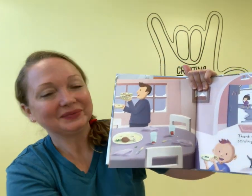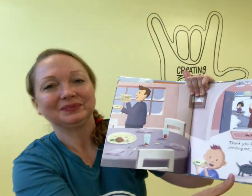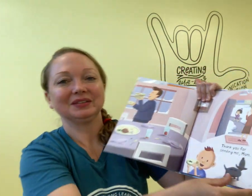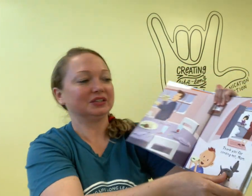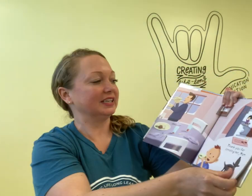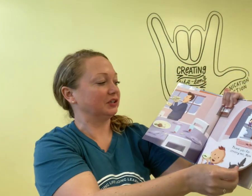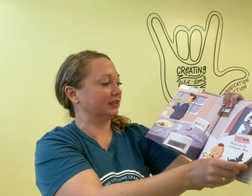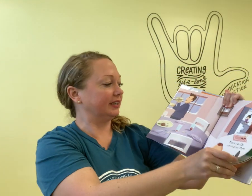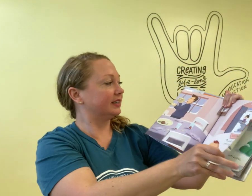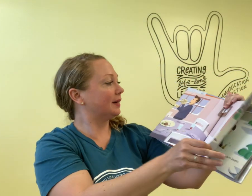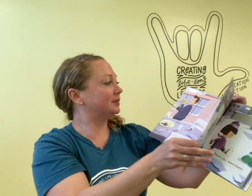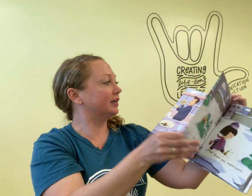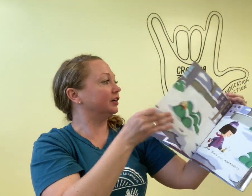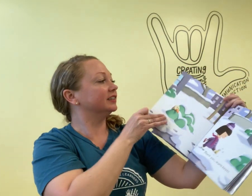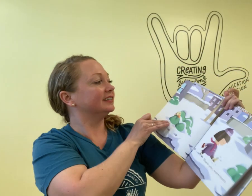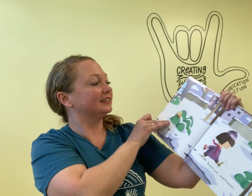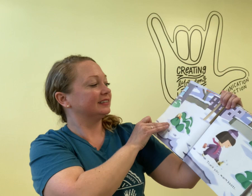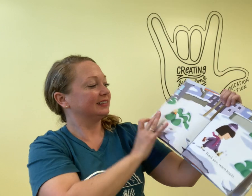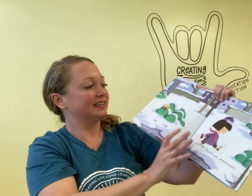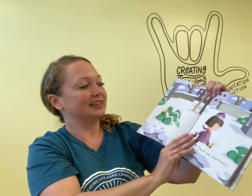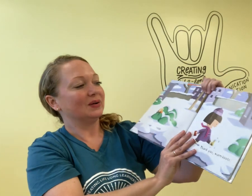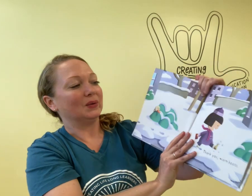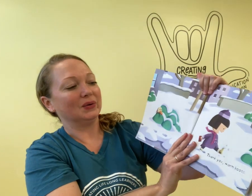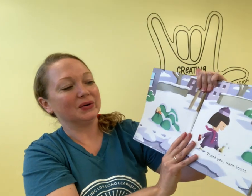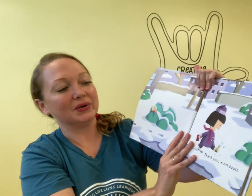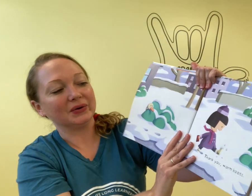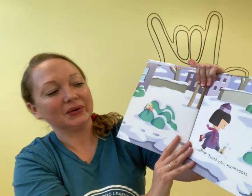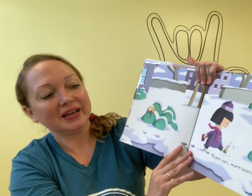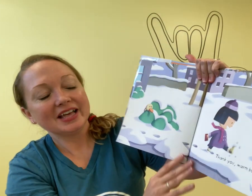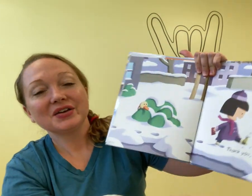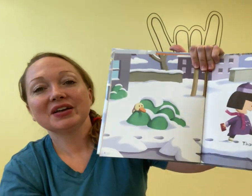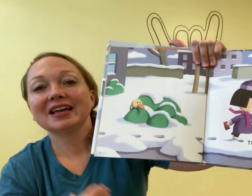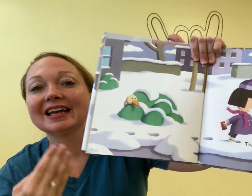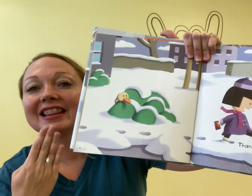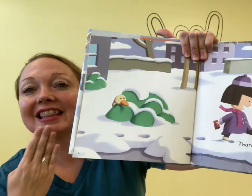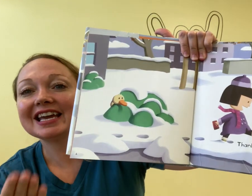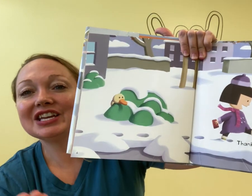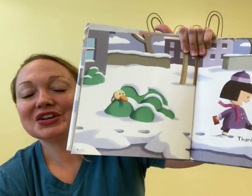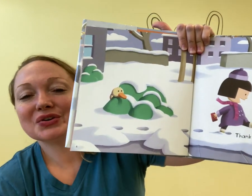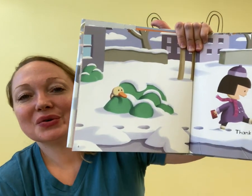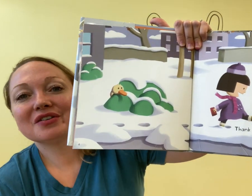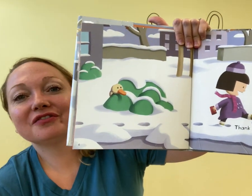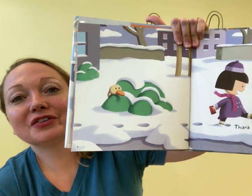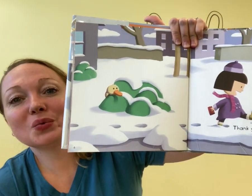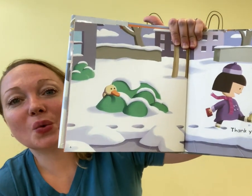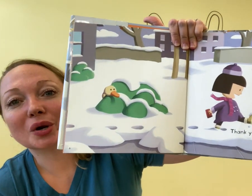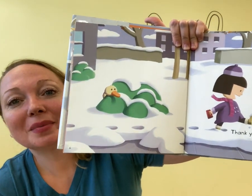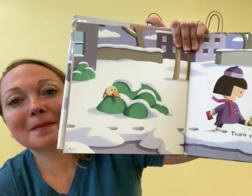Looks like they're cleaning up dinner. Oh, thank you for warm